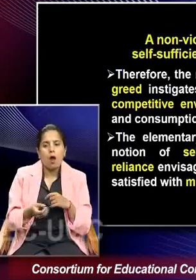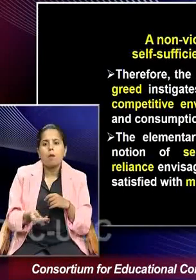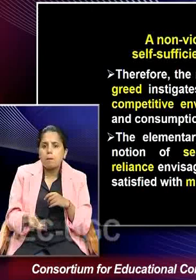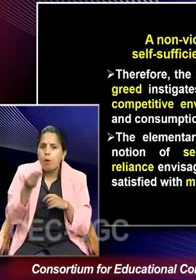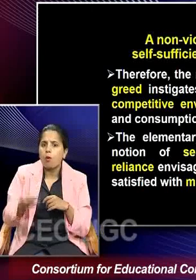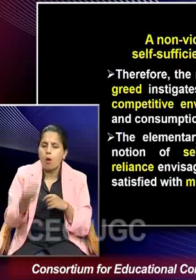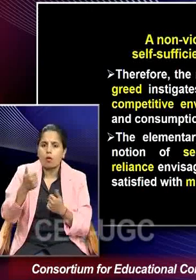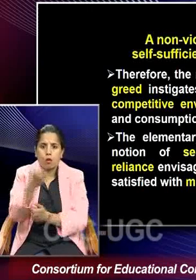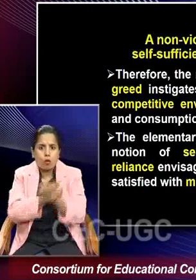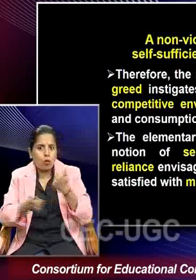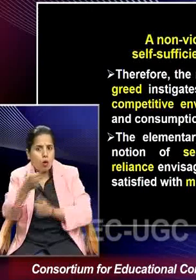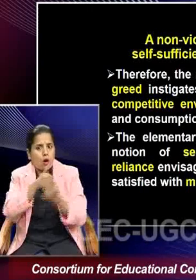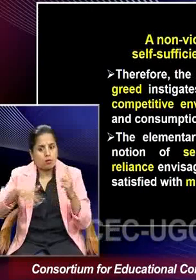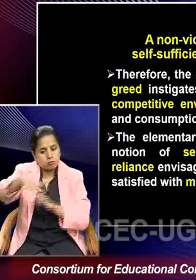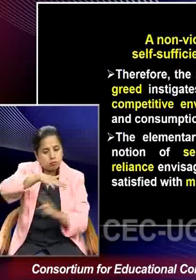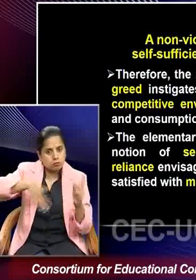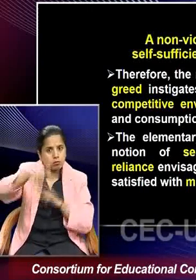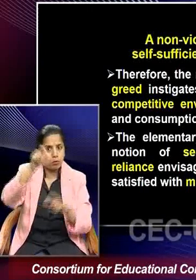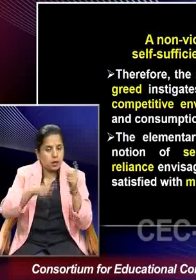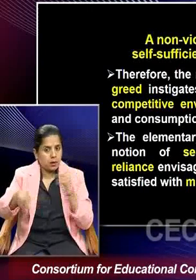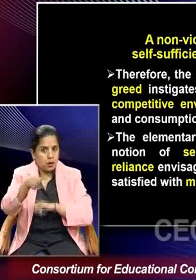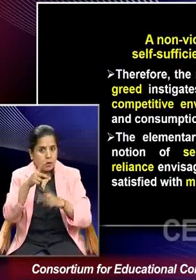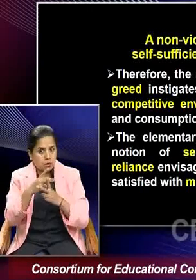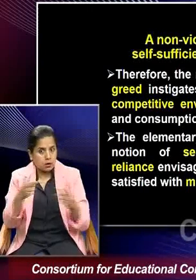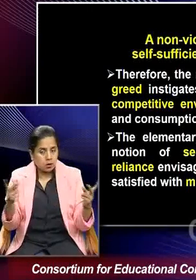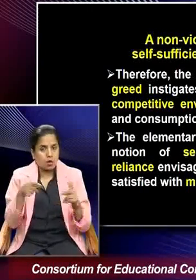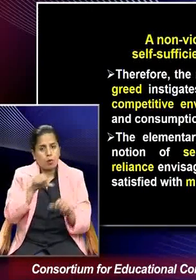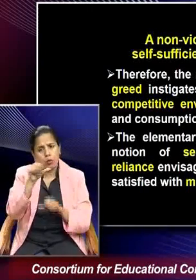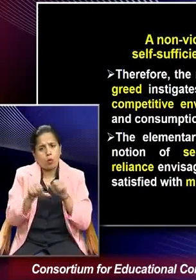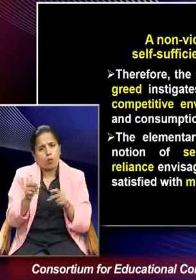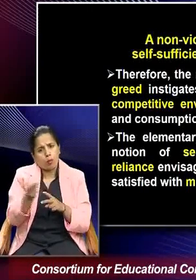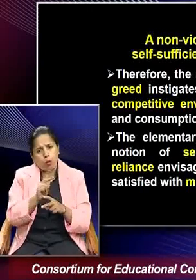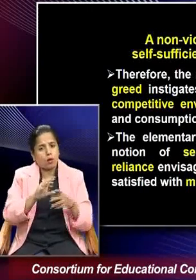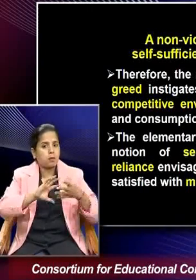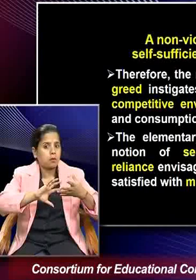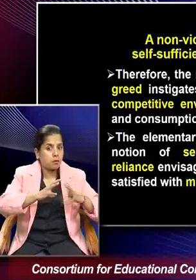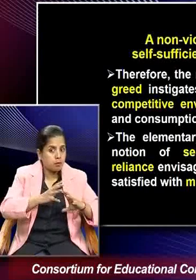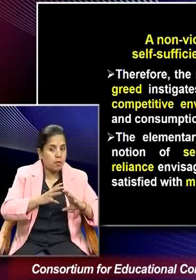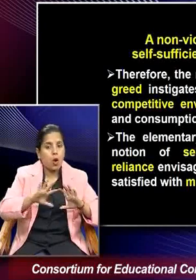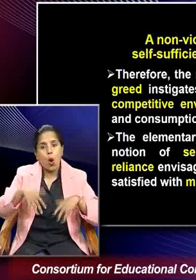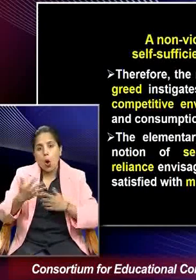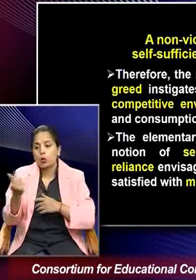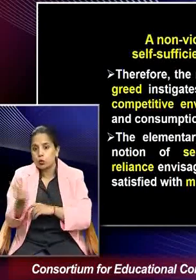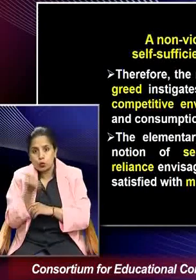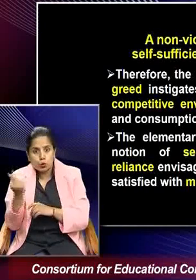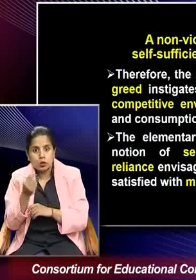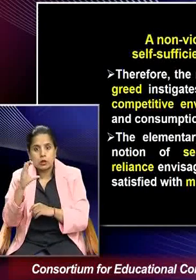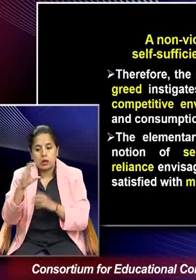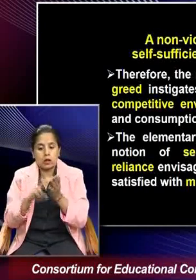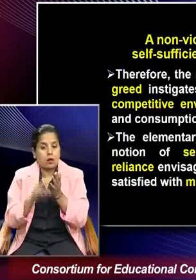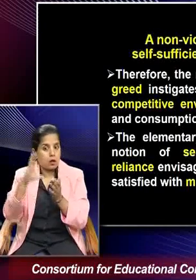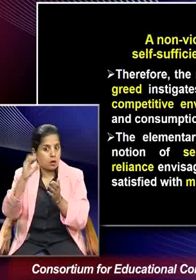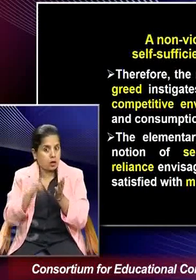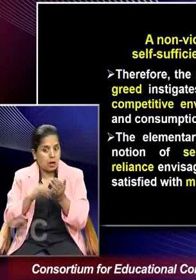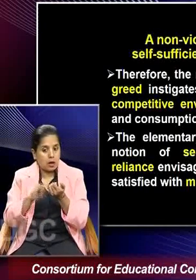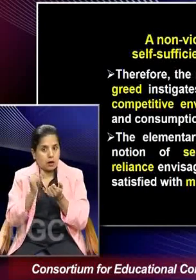of competitive environment and production in both the processes of production and consumption. This elementary